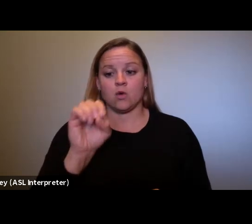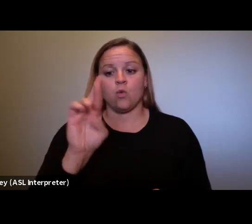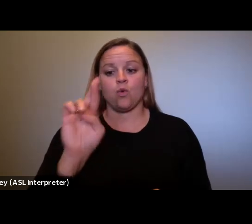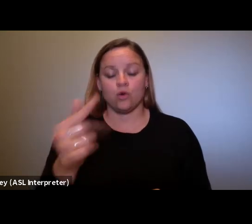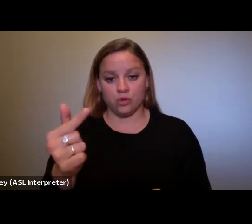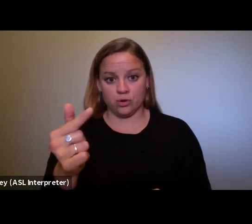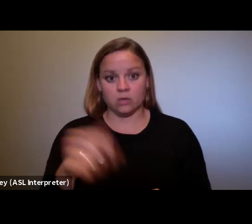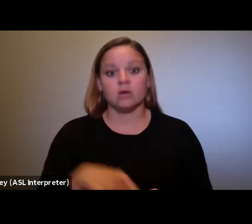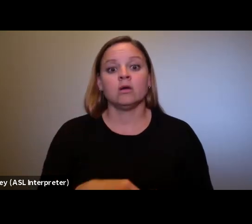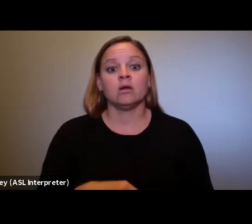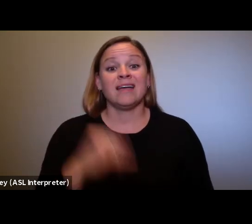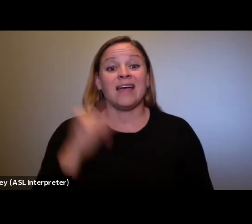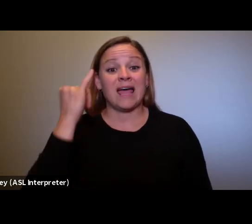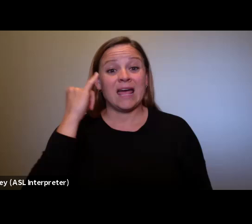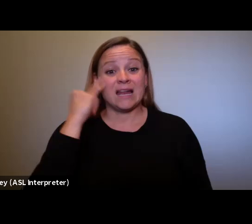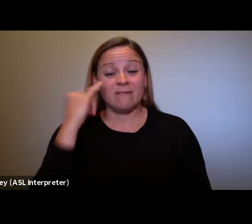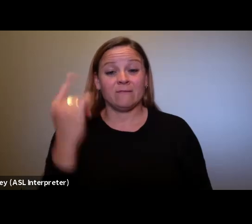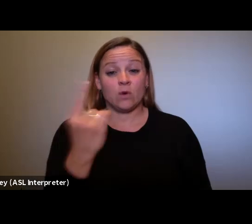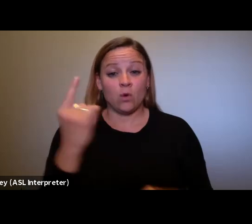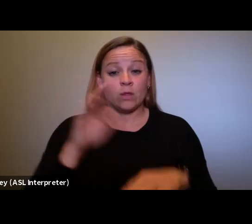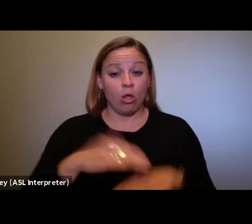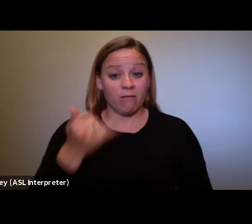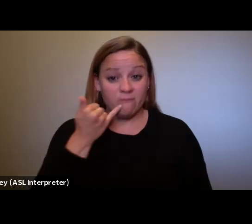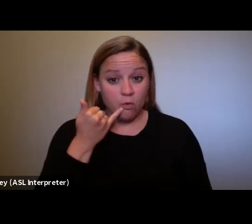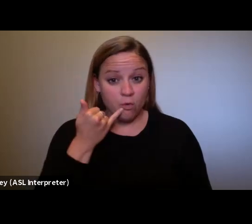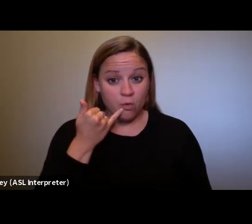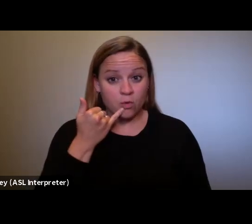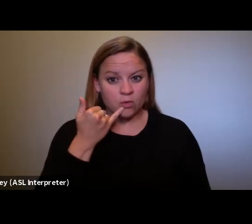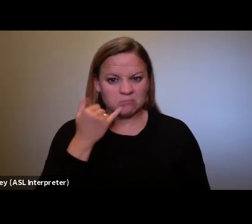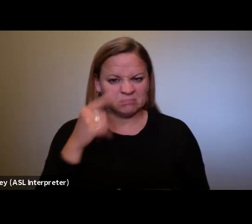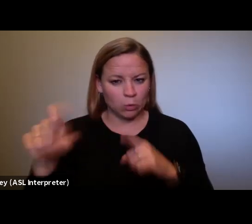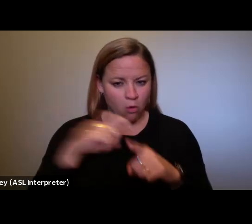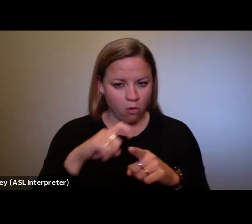tim@ncil.org. And if you're only on the phone today, you've called in to